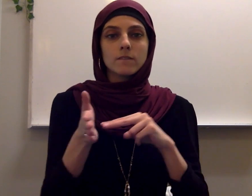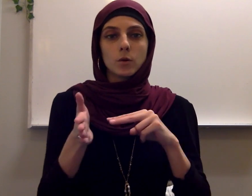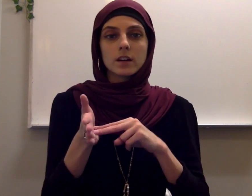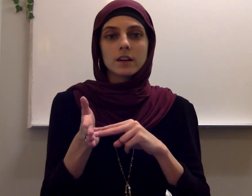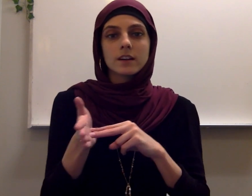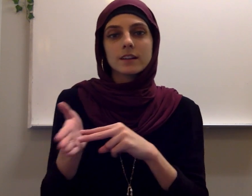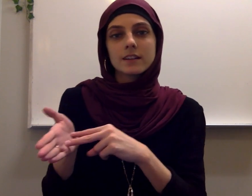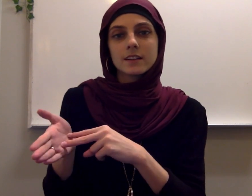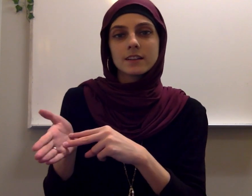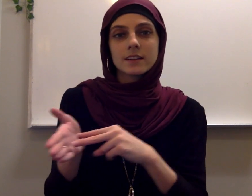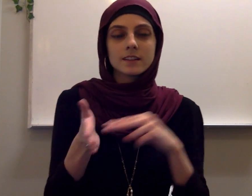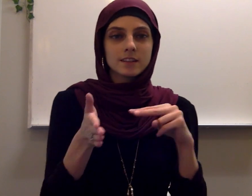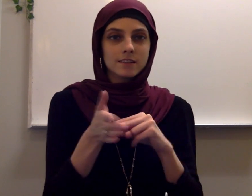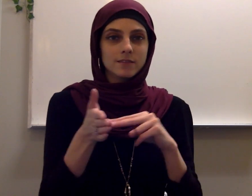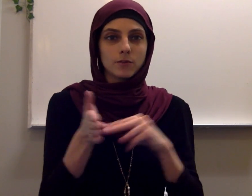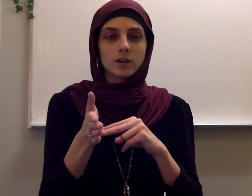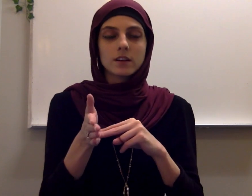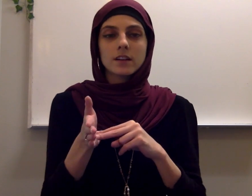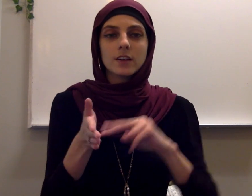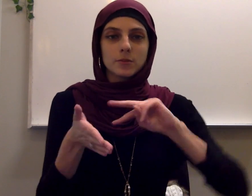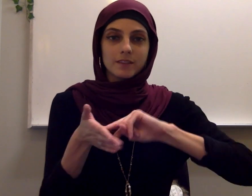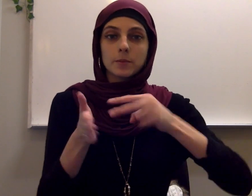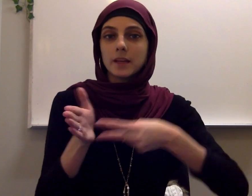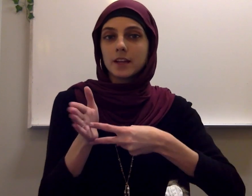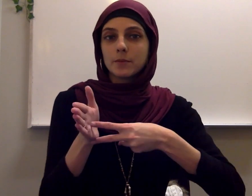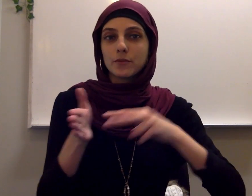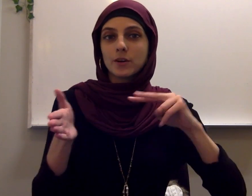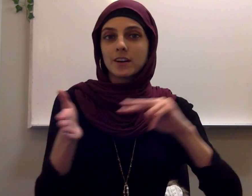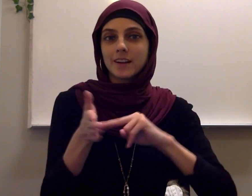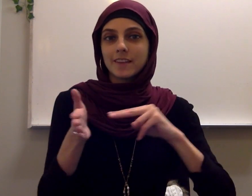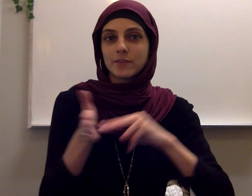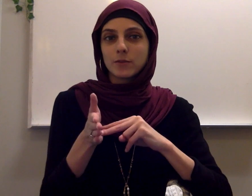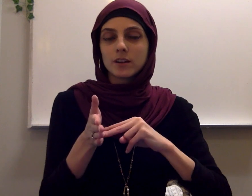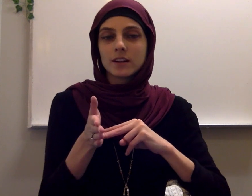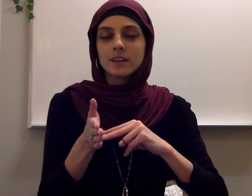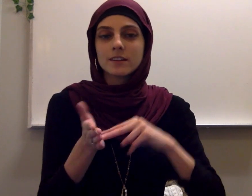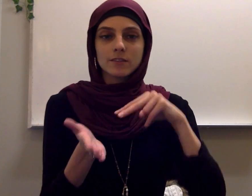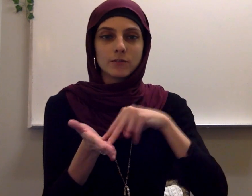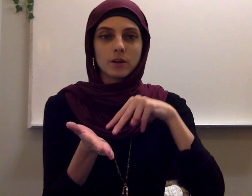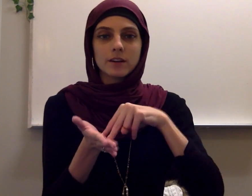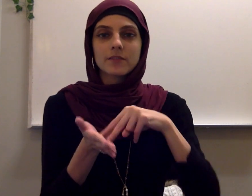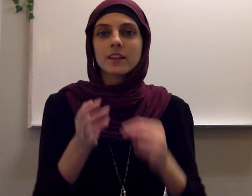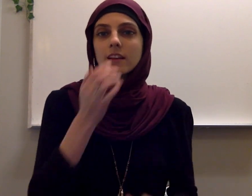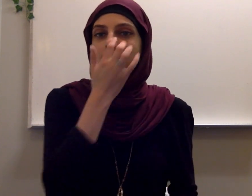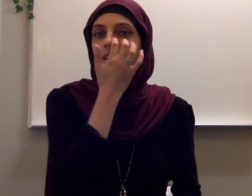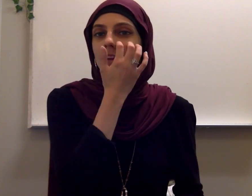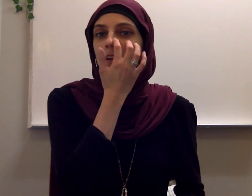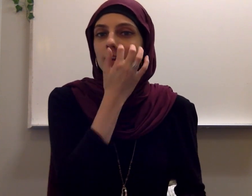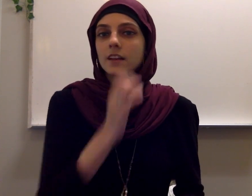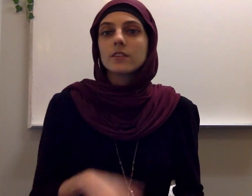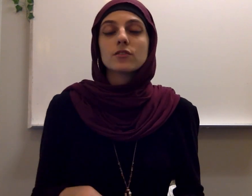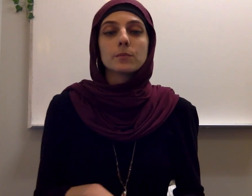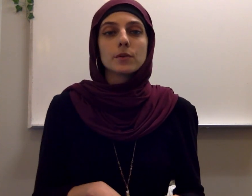Fork. Fork. So we learned mean before, and then fork. Fork. Spoon.